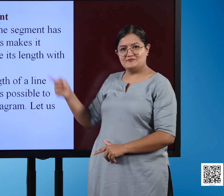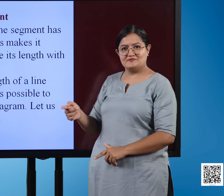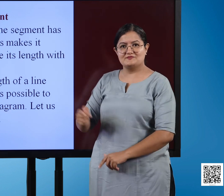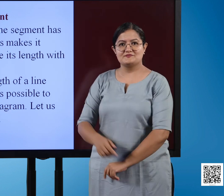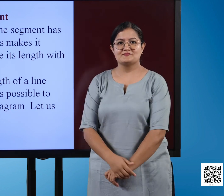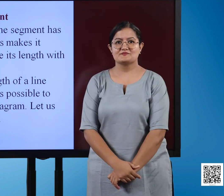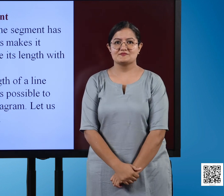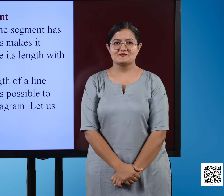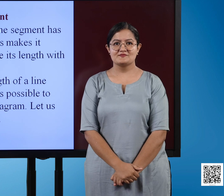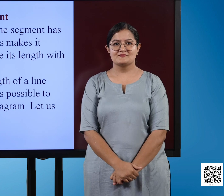this.